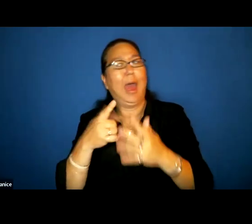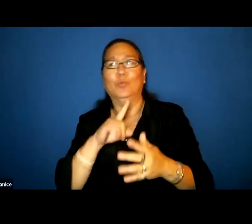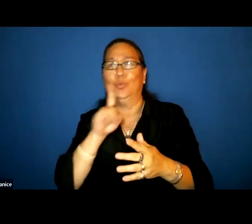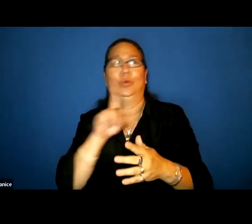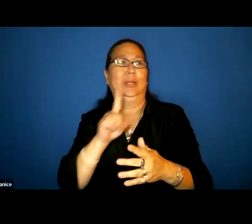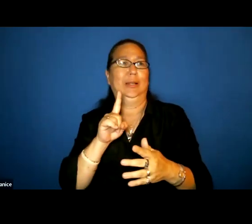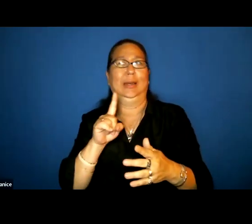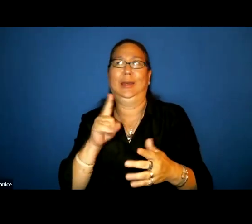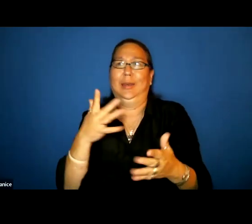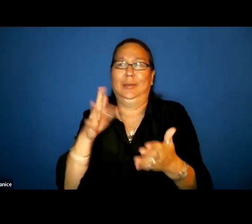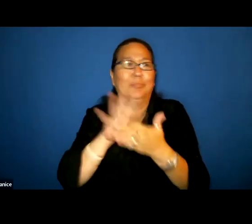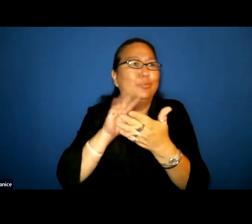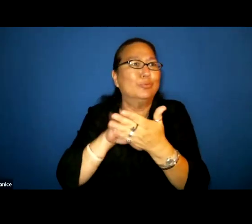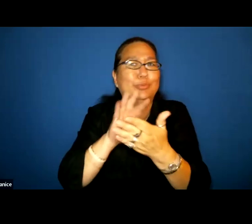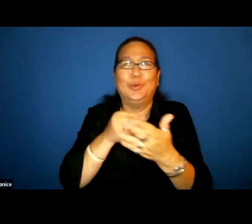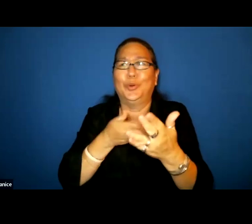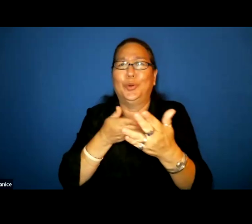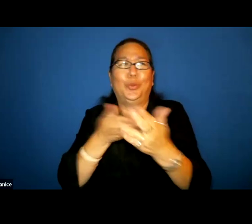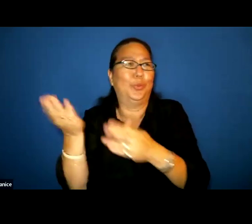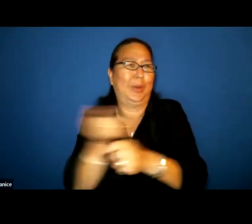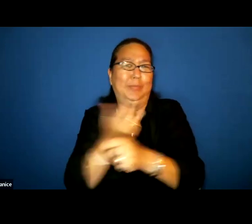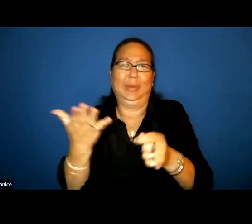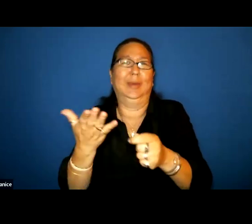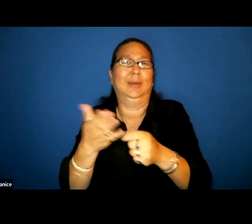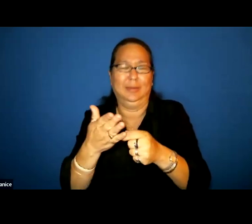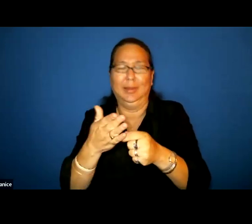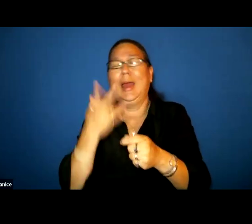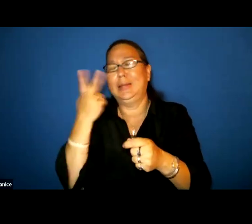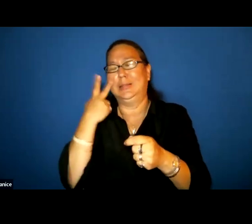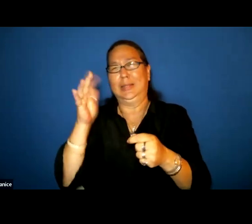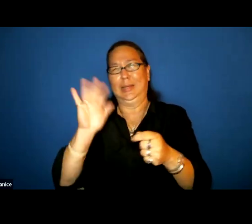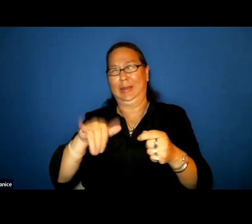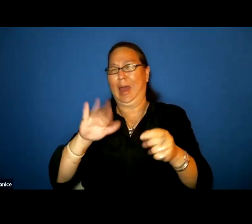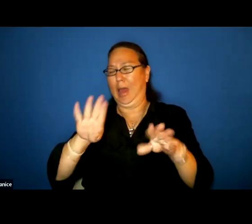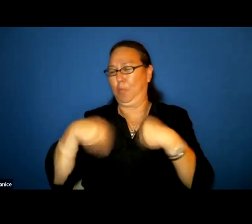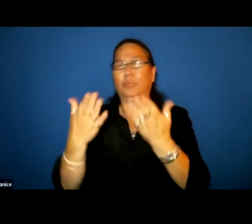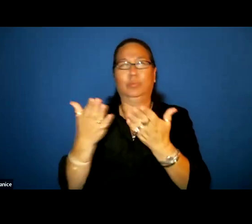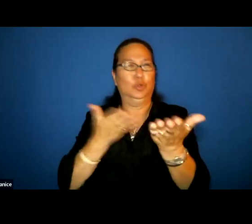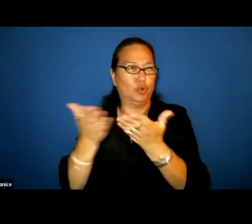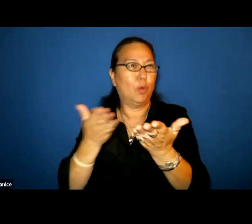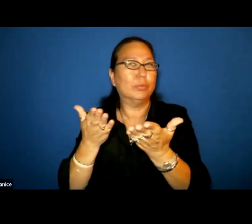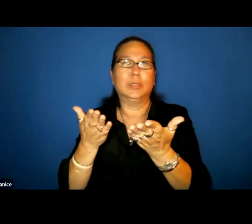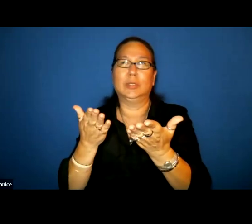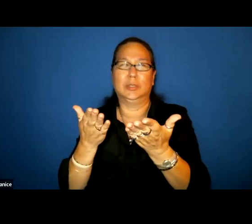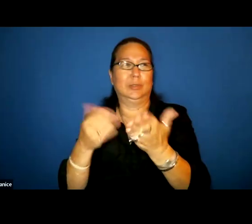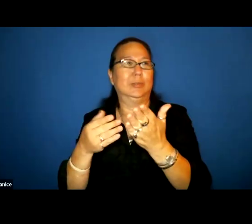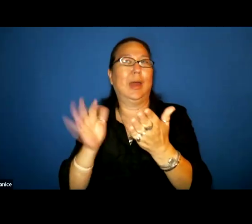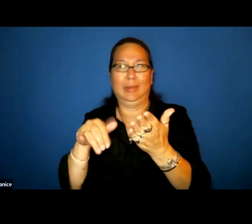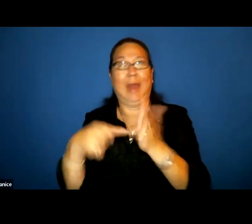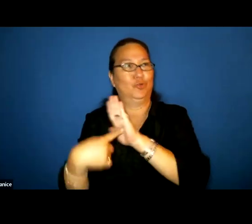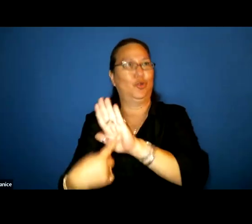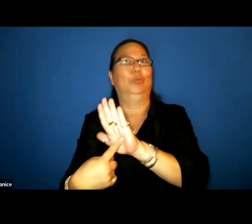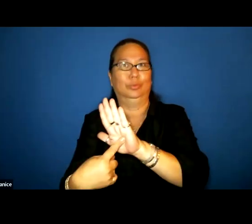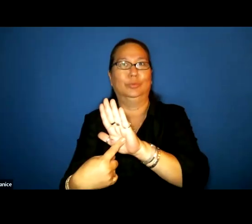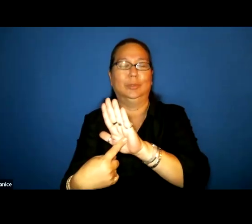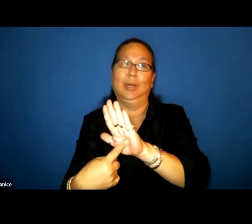of learning curves in order to reach that next level of service delivery. That has begun to show that it has made a difference.